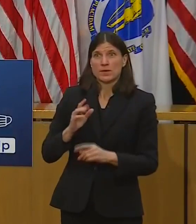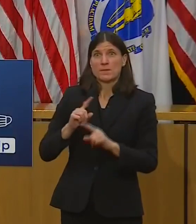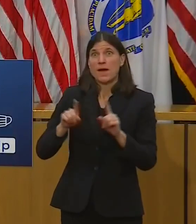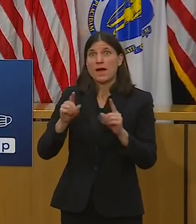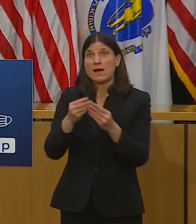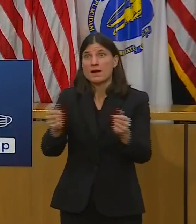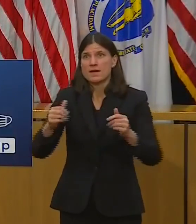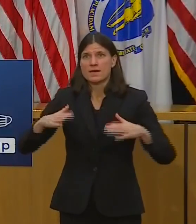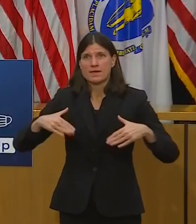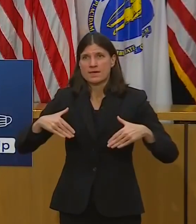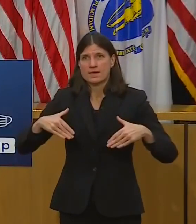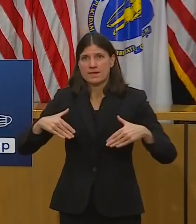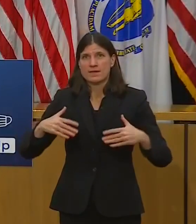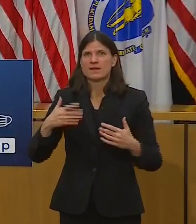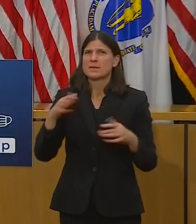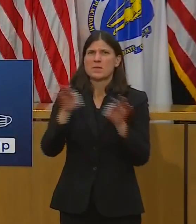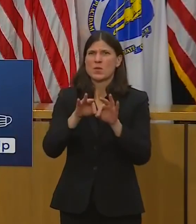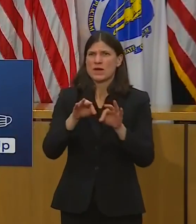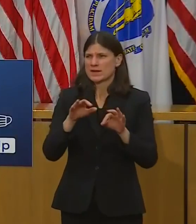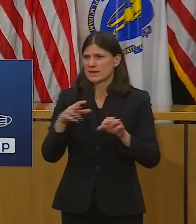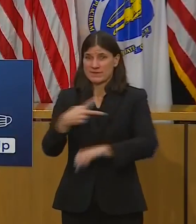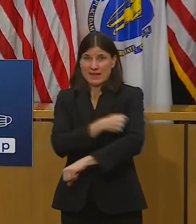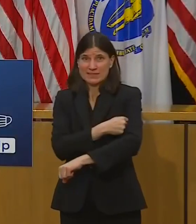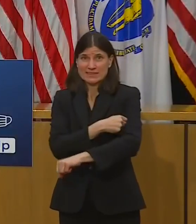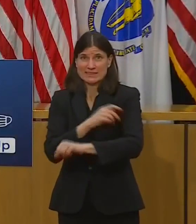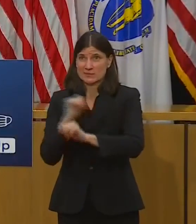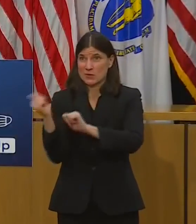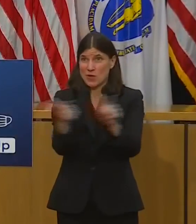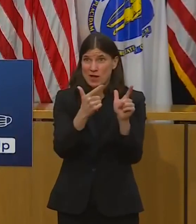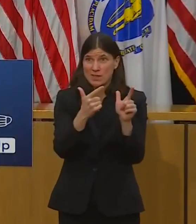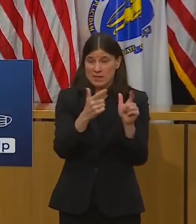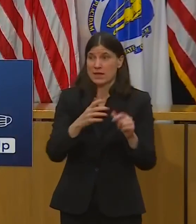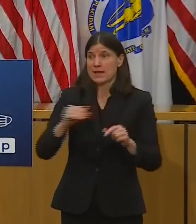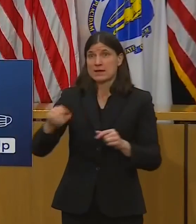kids get back to school. We look forward to working with everybody to implement this initiative.